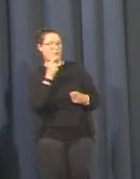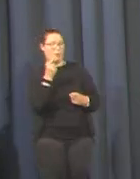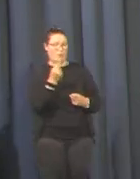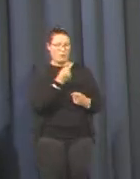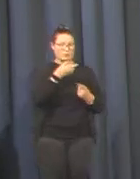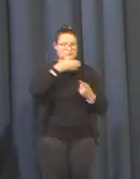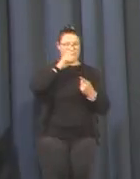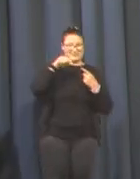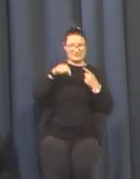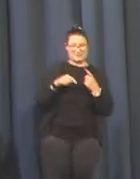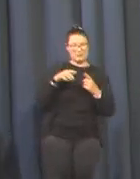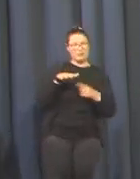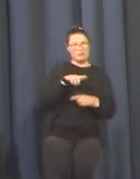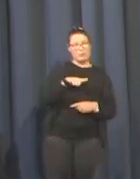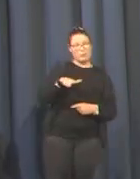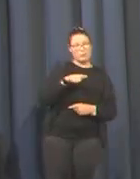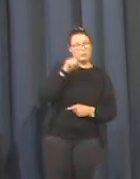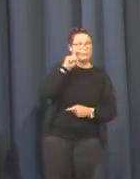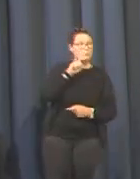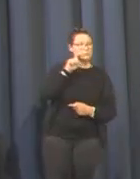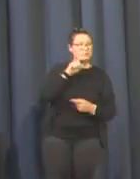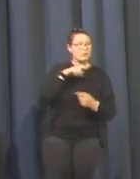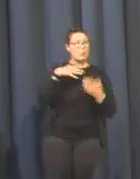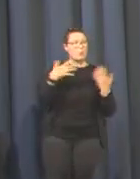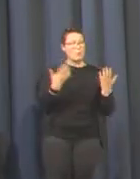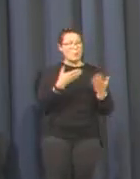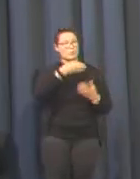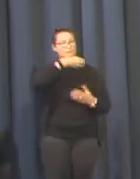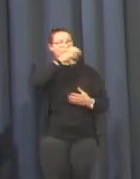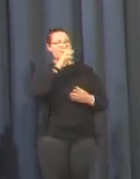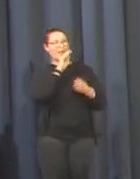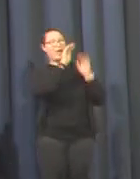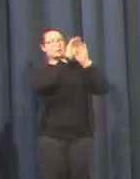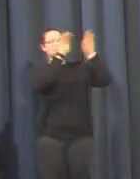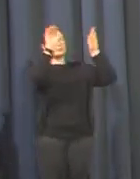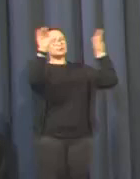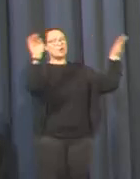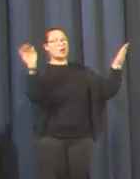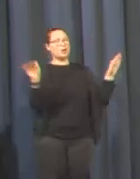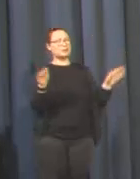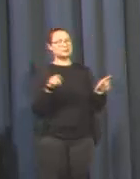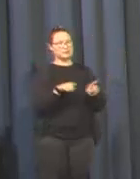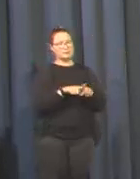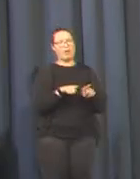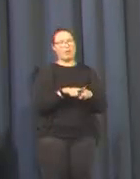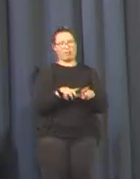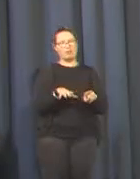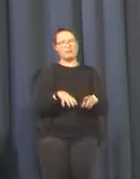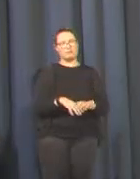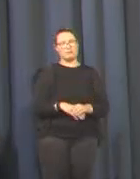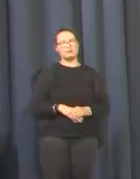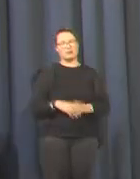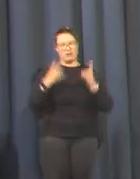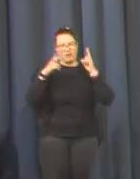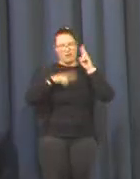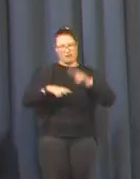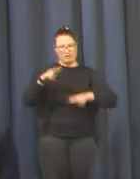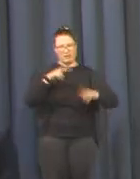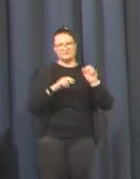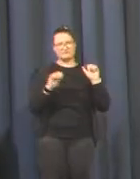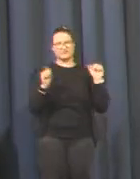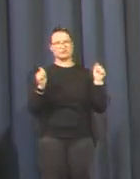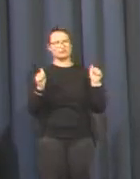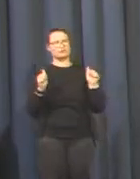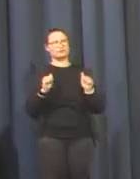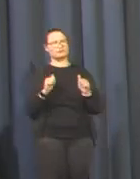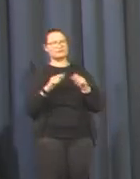water locally. And Dr. Susan Jack covered that question as well. So we did analyse on that and we couldn't